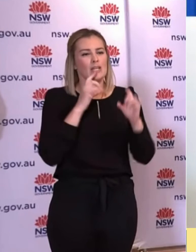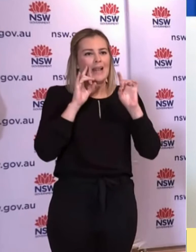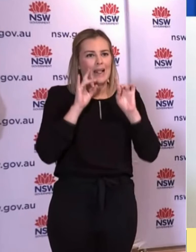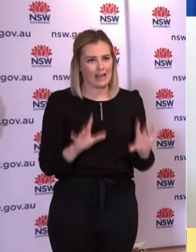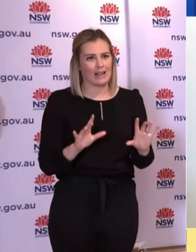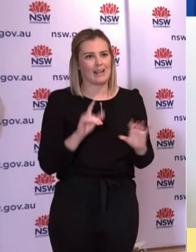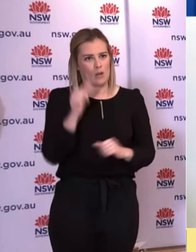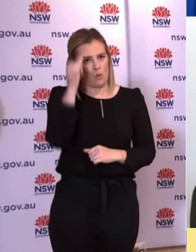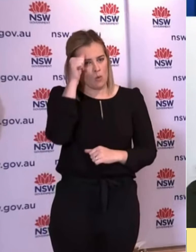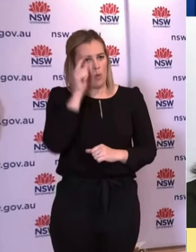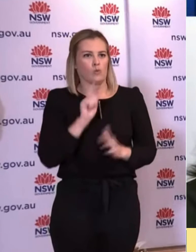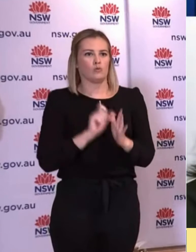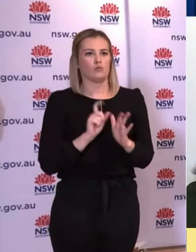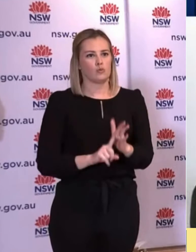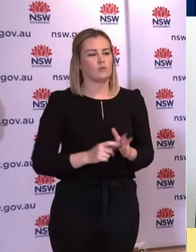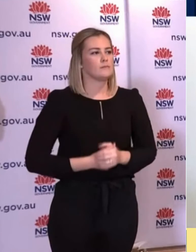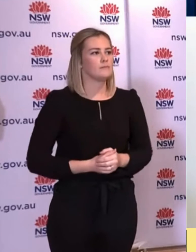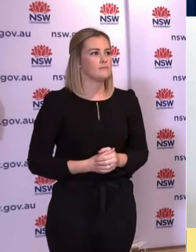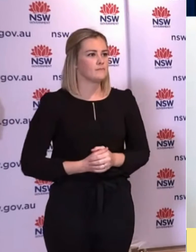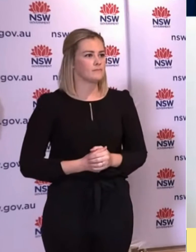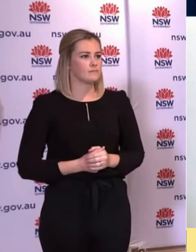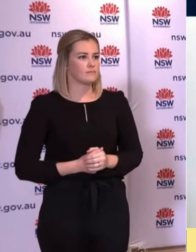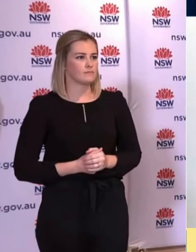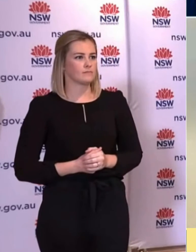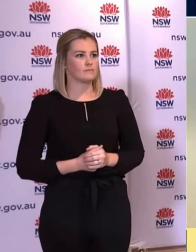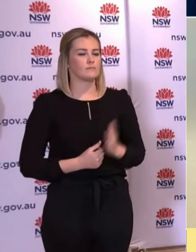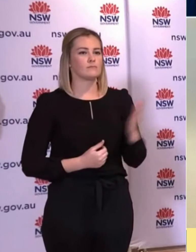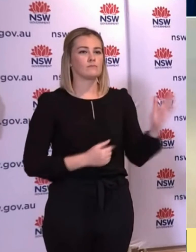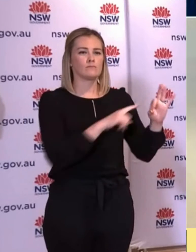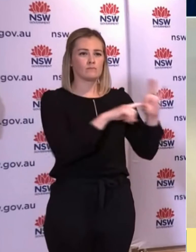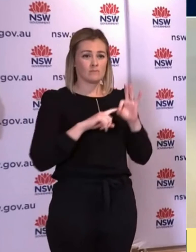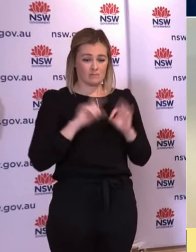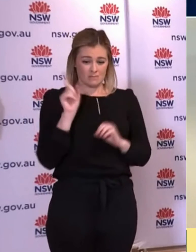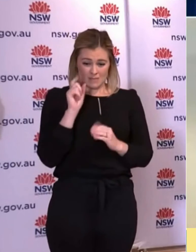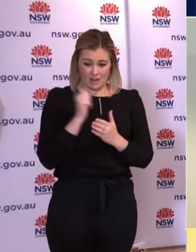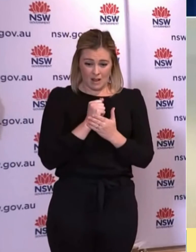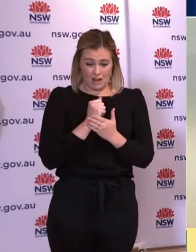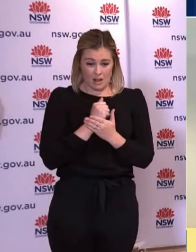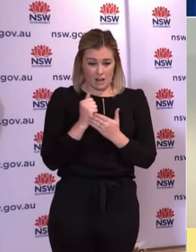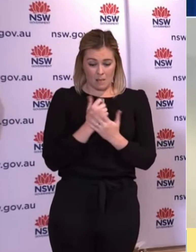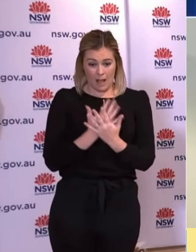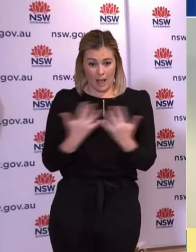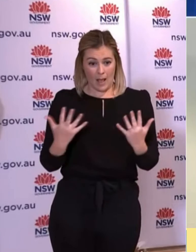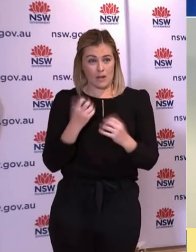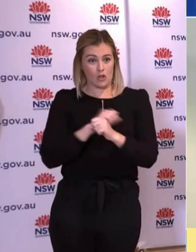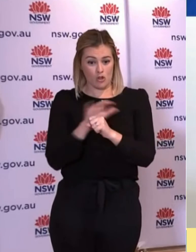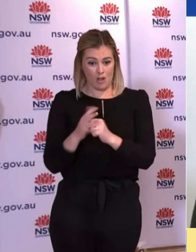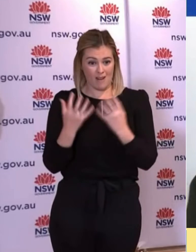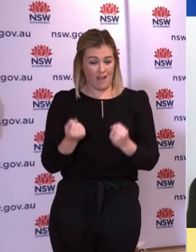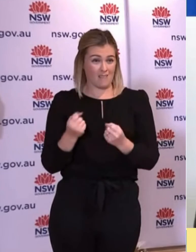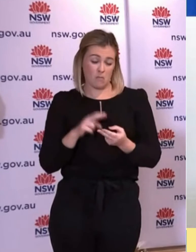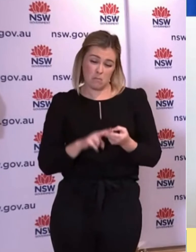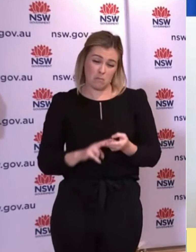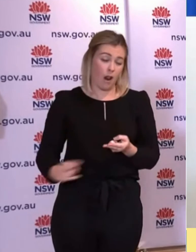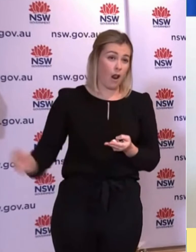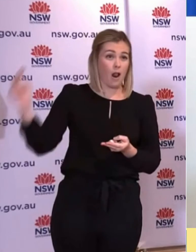on it promptly. Dr. Gale, with number of cases going over 800, what is that doing to health's ability to contact trace?